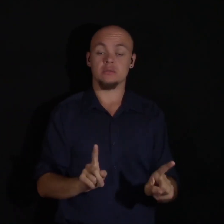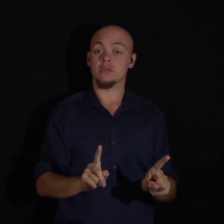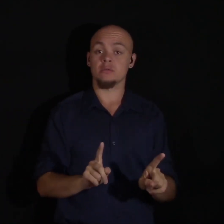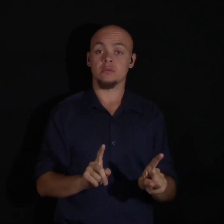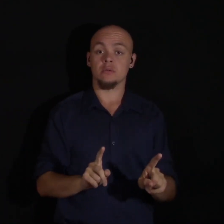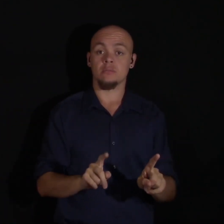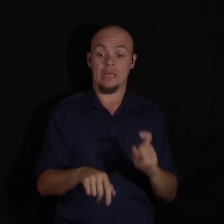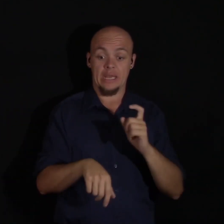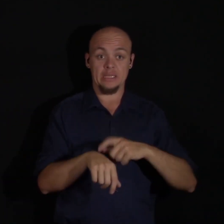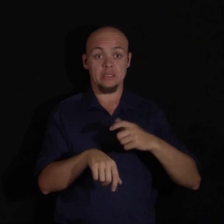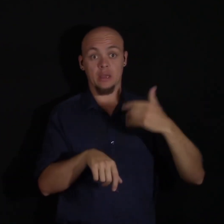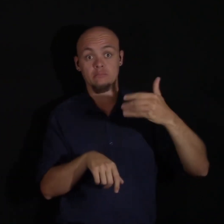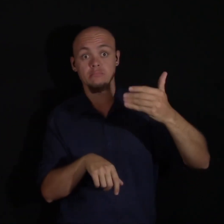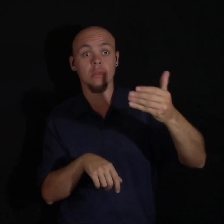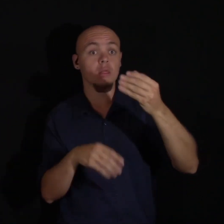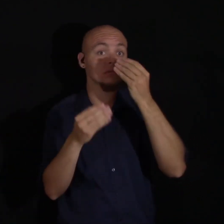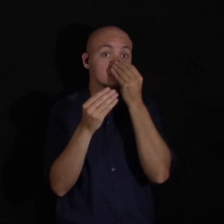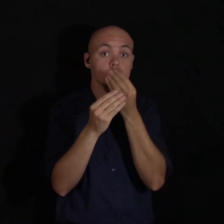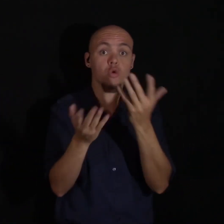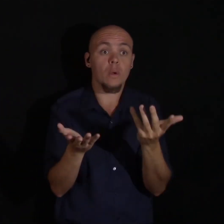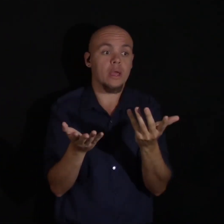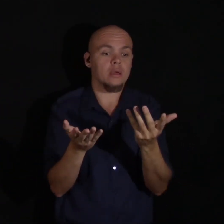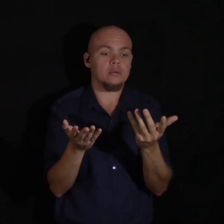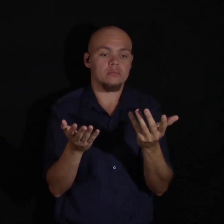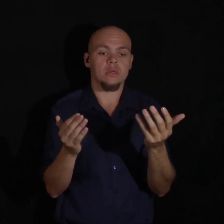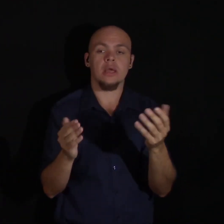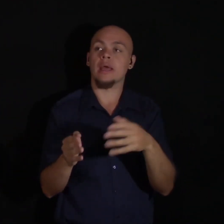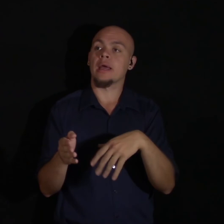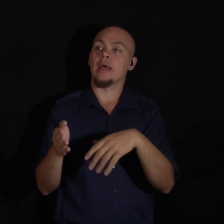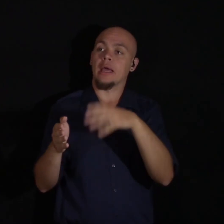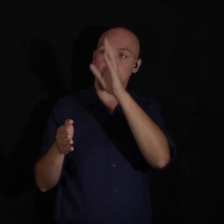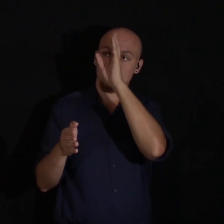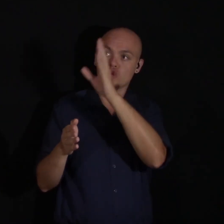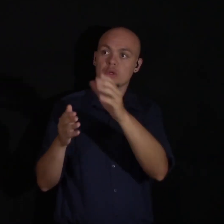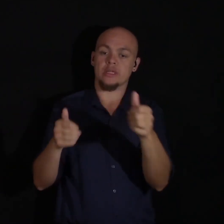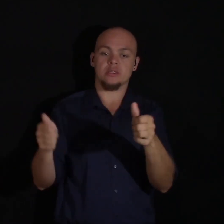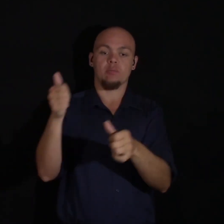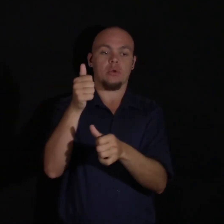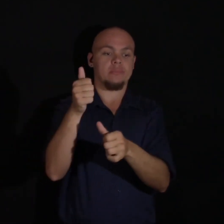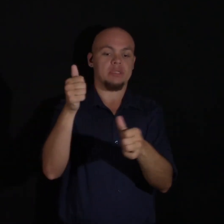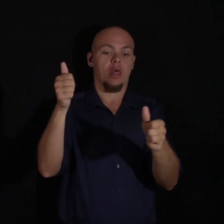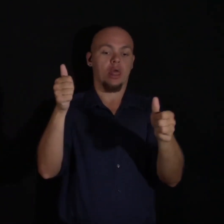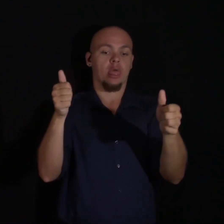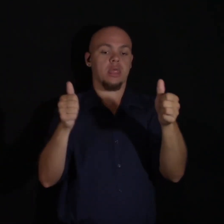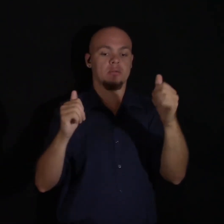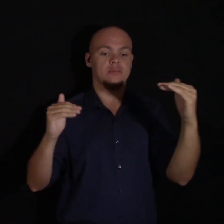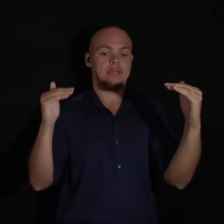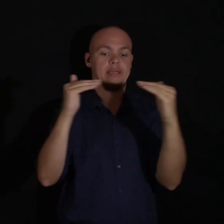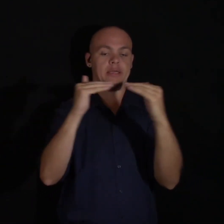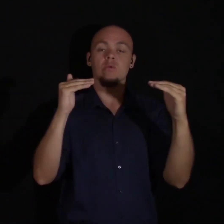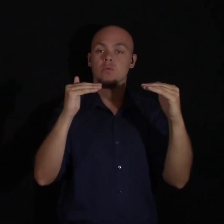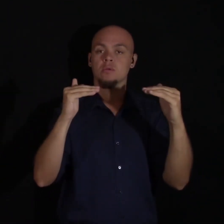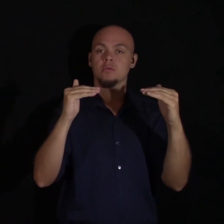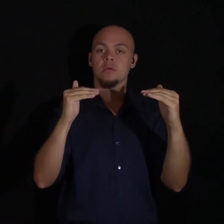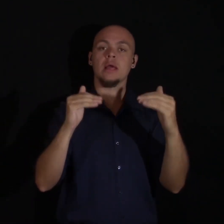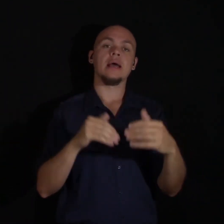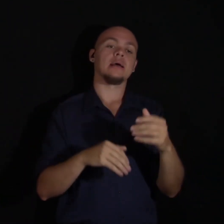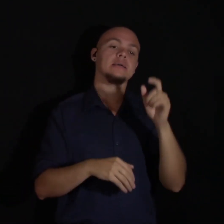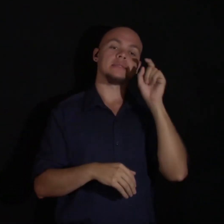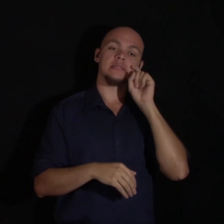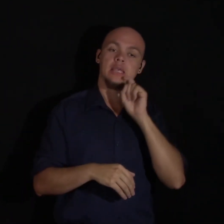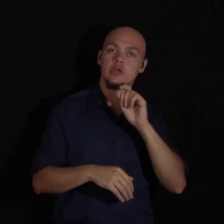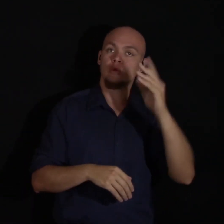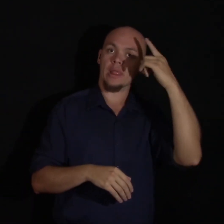demise with the demise of straight supremacism. As we evolve to a more sexually enlightened and